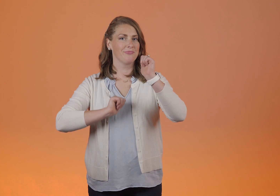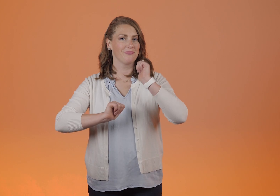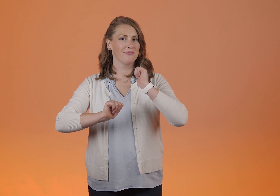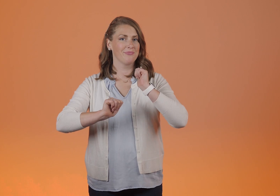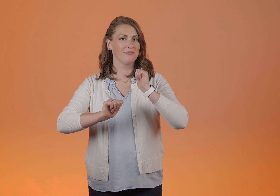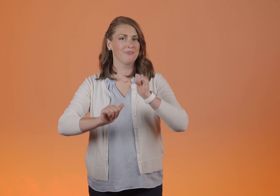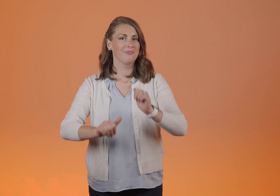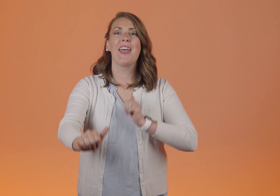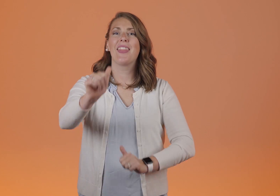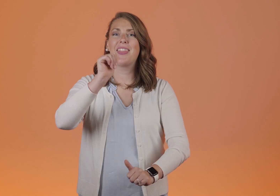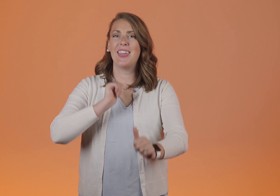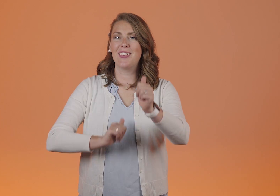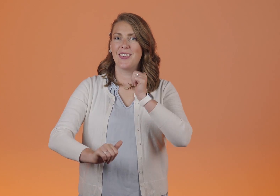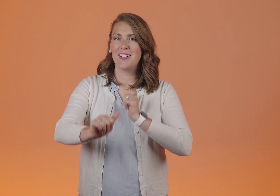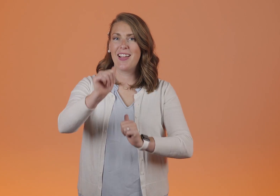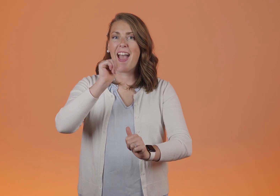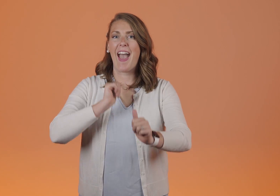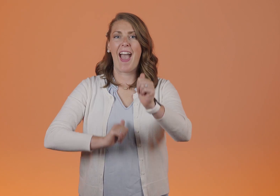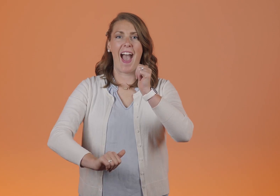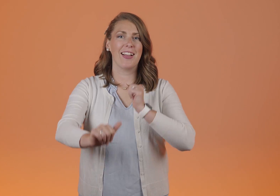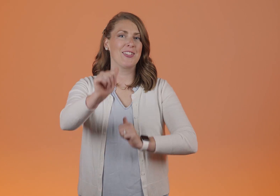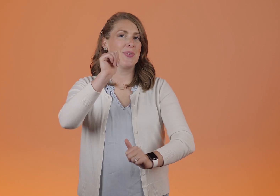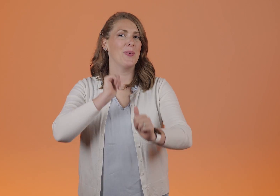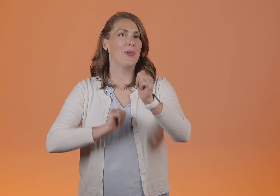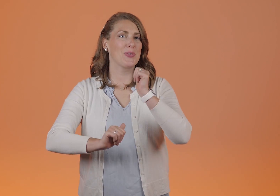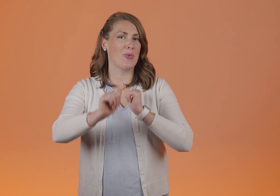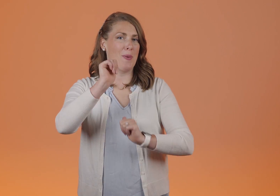yourself. Theater, act, or drama.